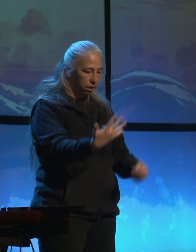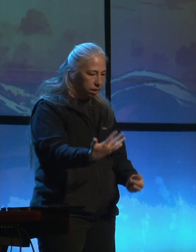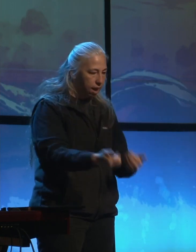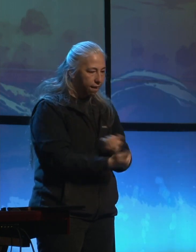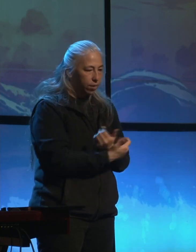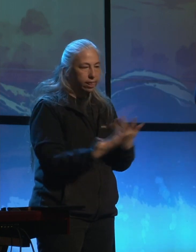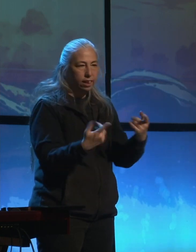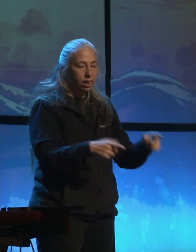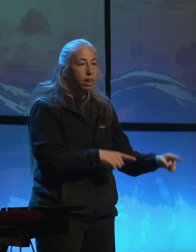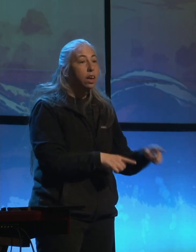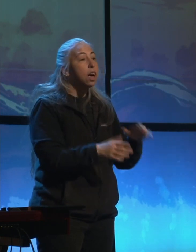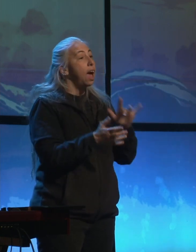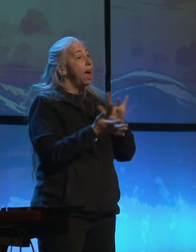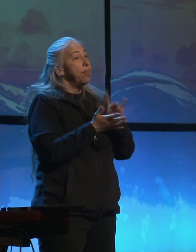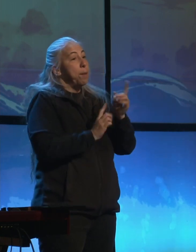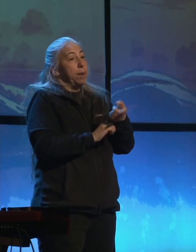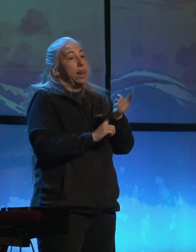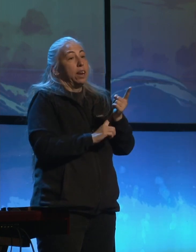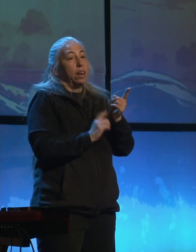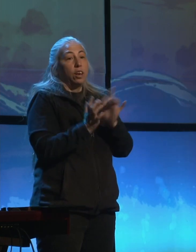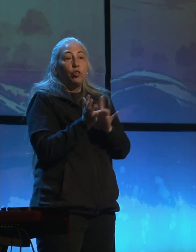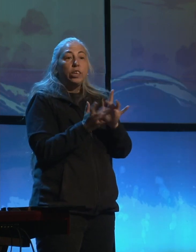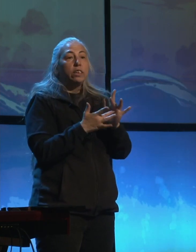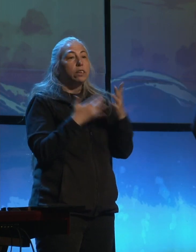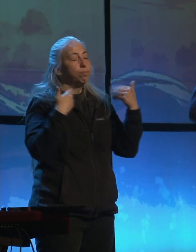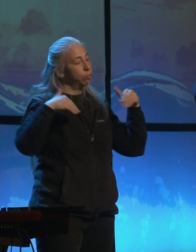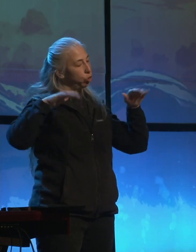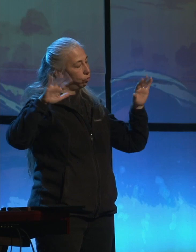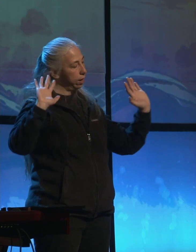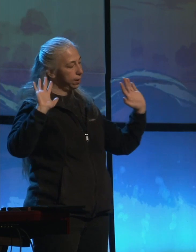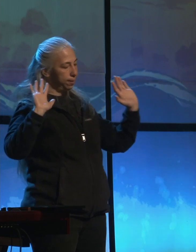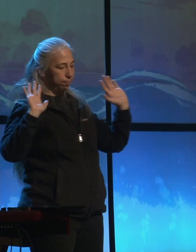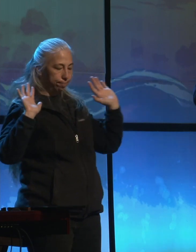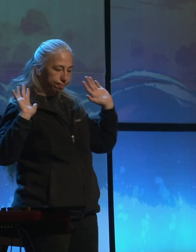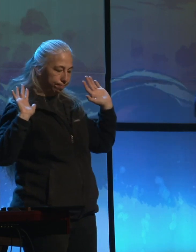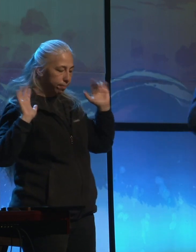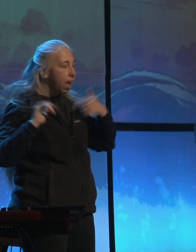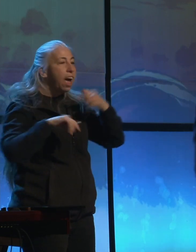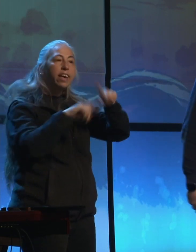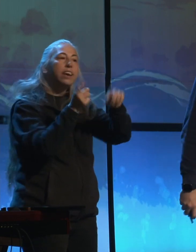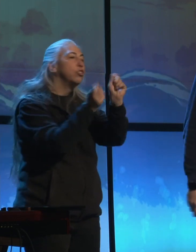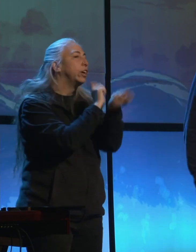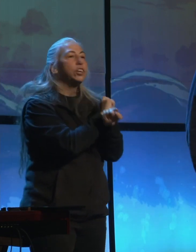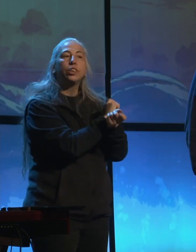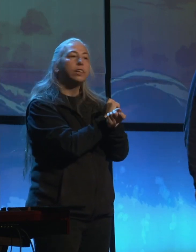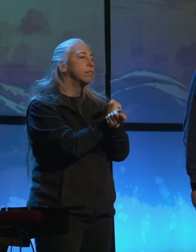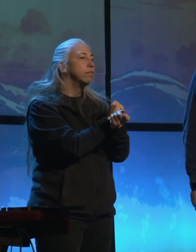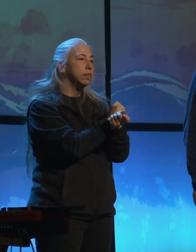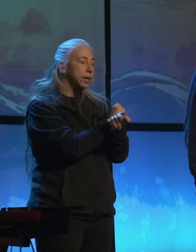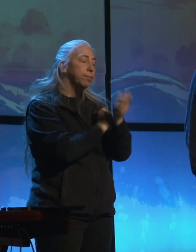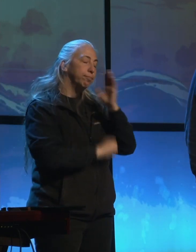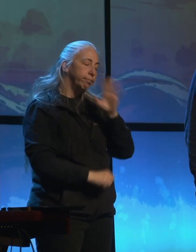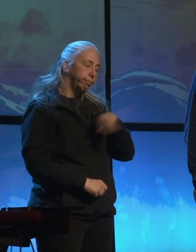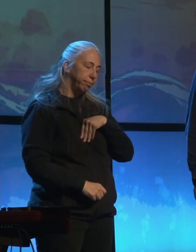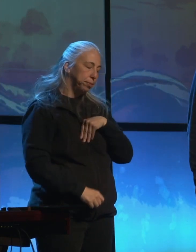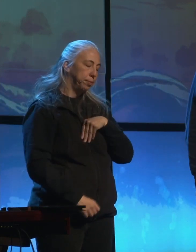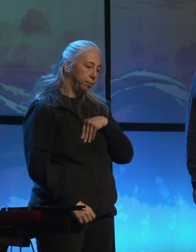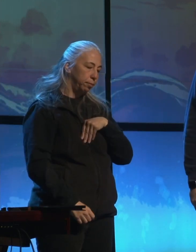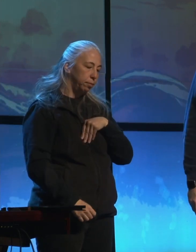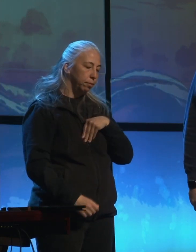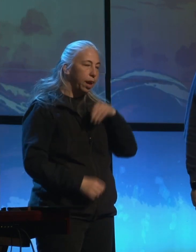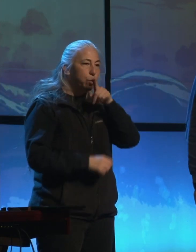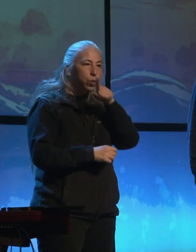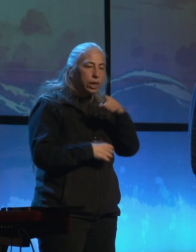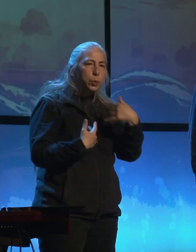is that in that moment he surrenders and he says, okay, I can't change it. I can't change it. There's something to learn